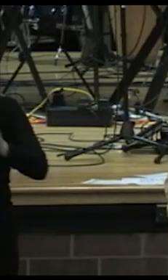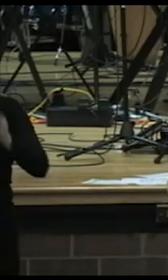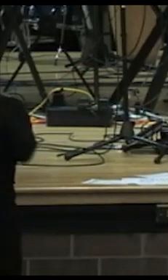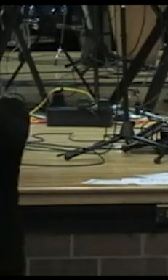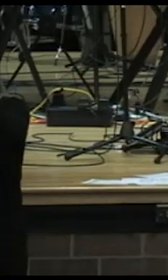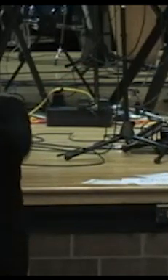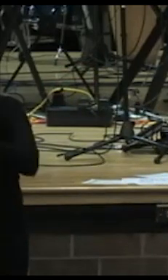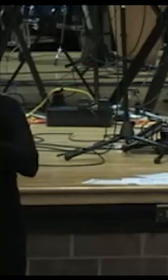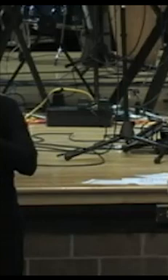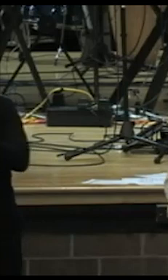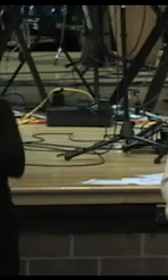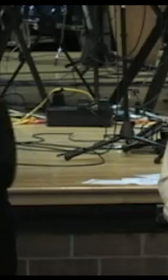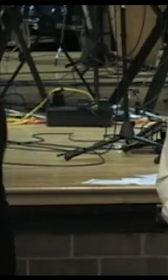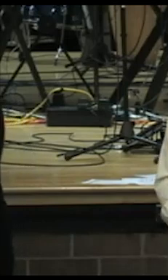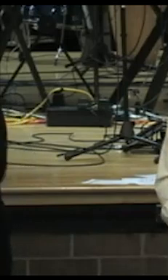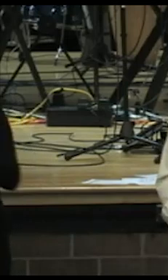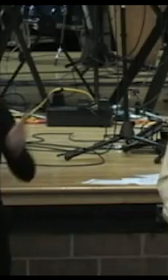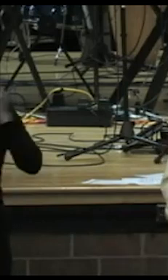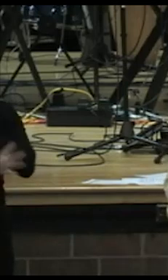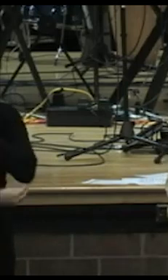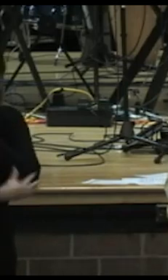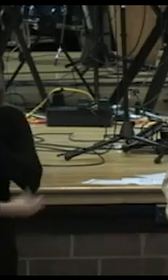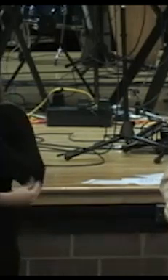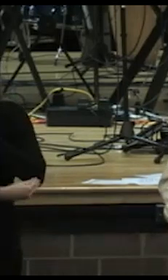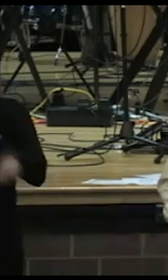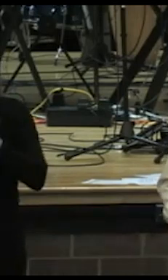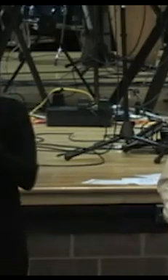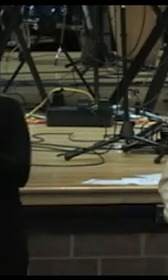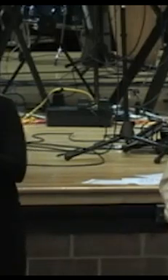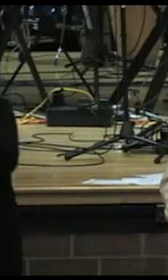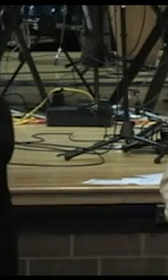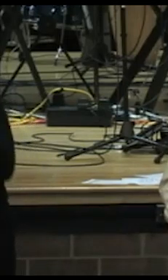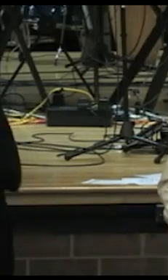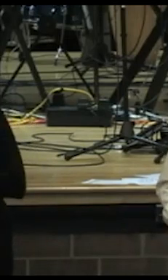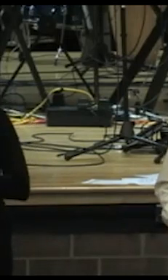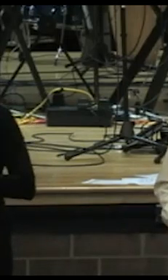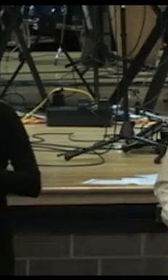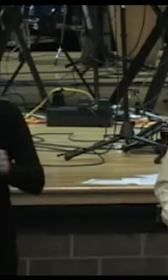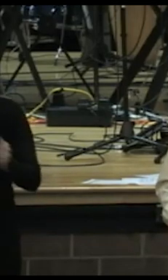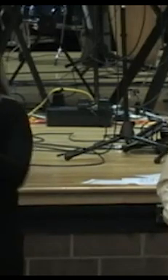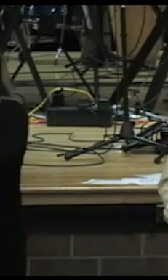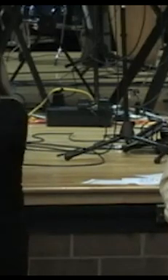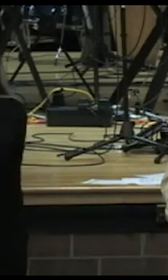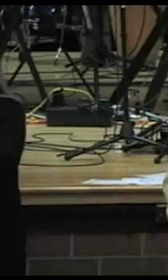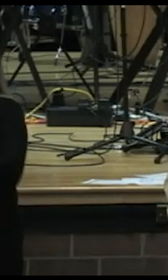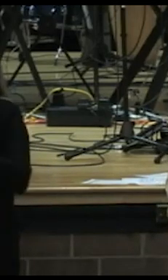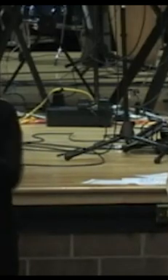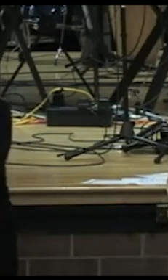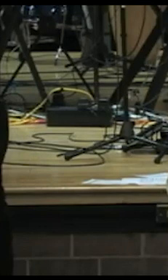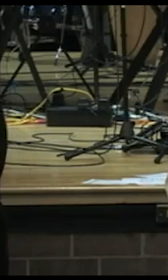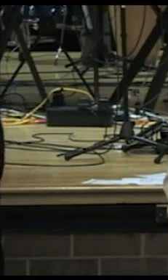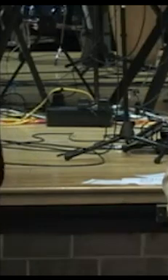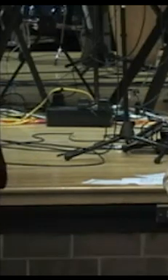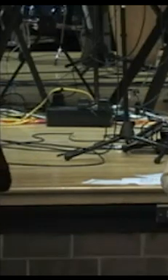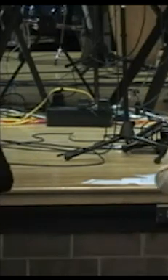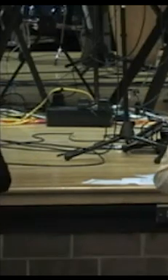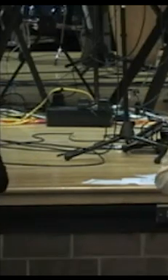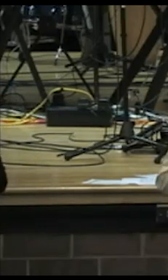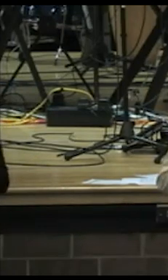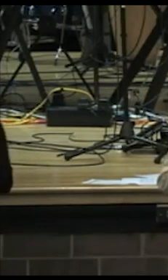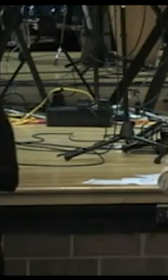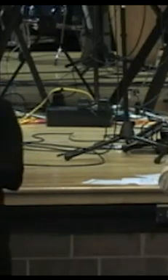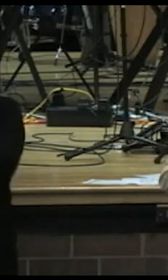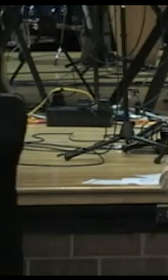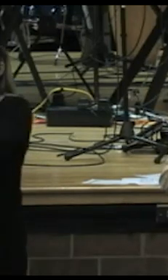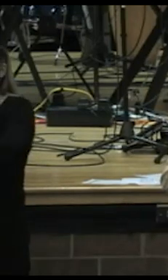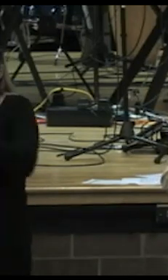we reach out to the poor, Lord. That we would honor you by obeying your word. Lord, that the whole